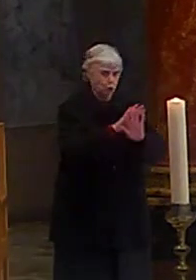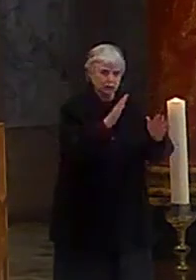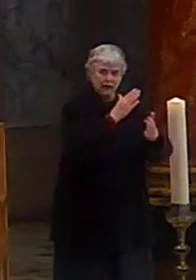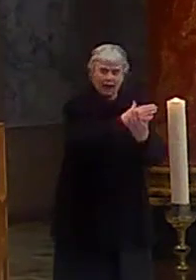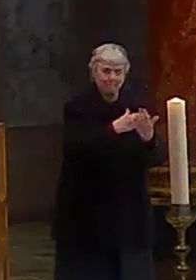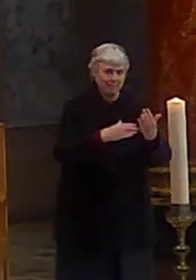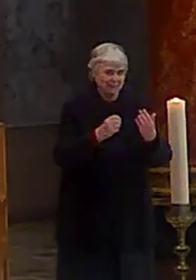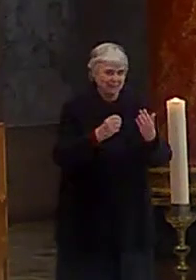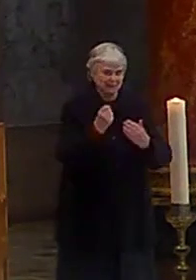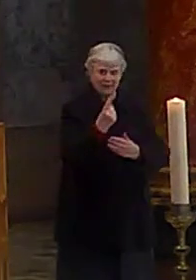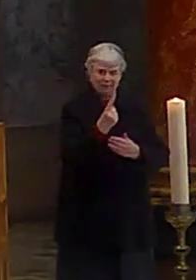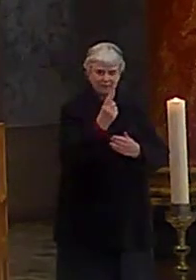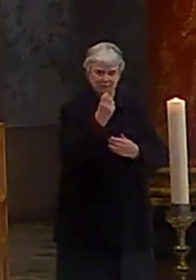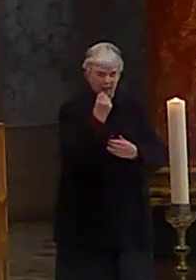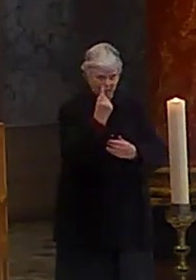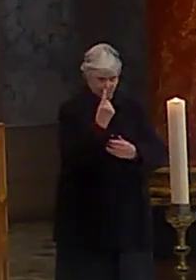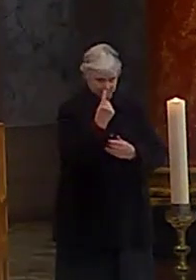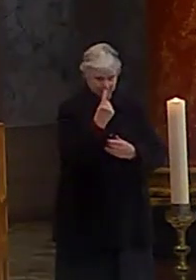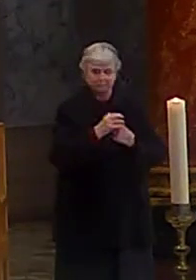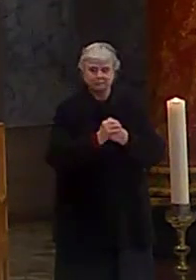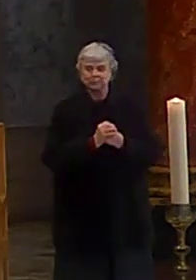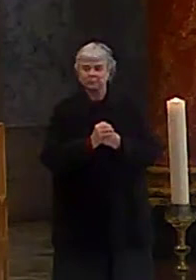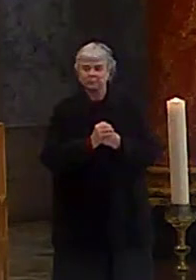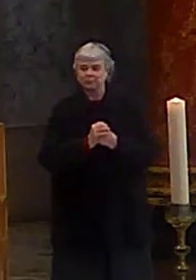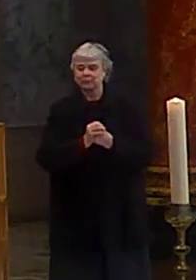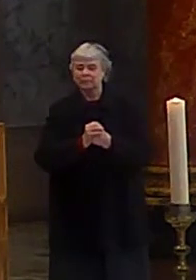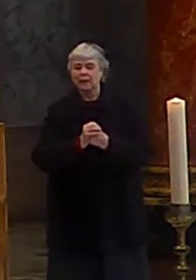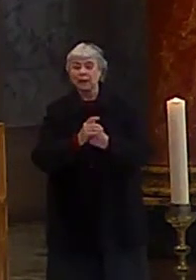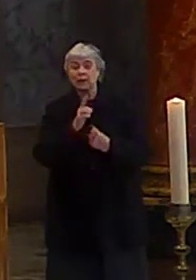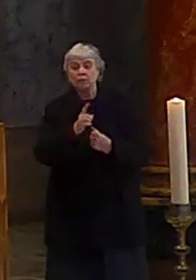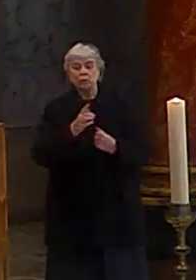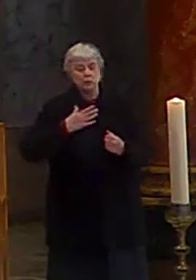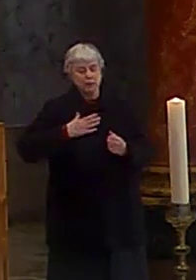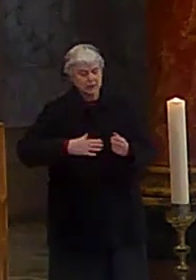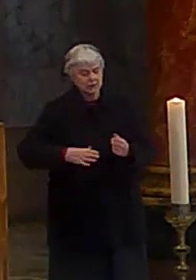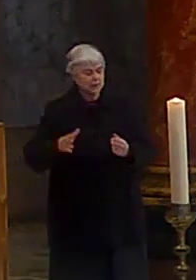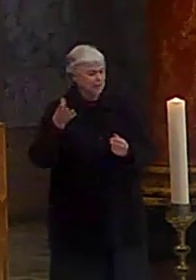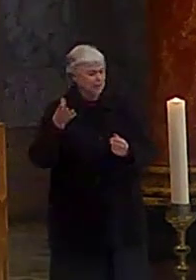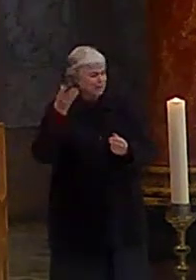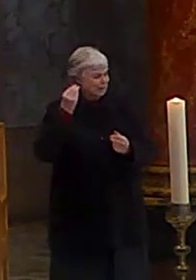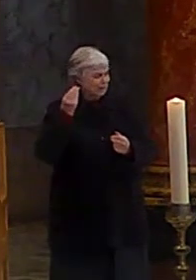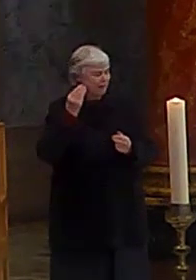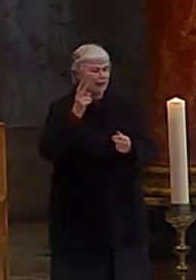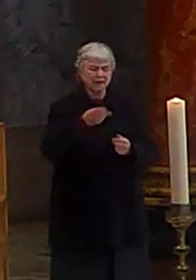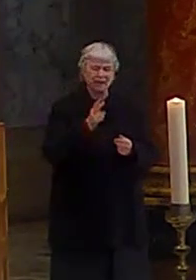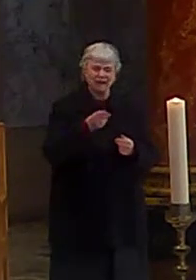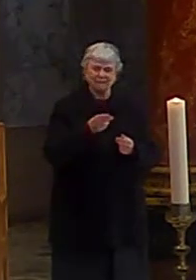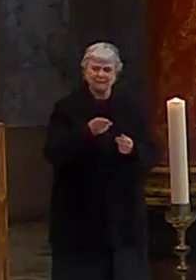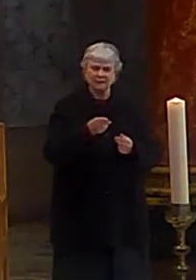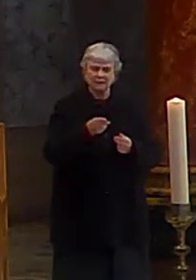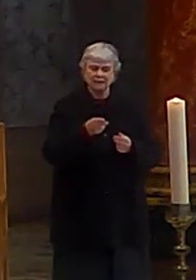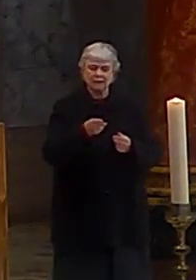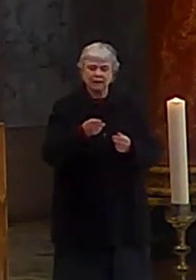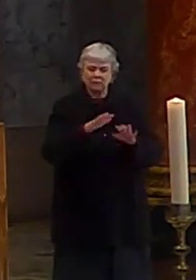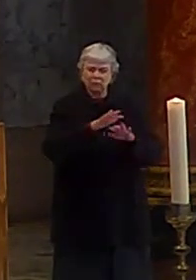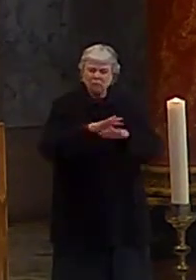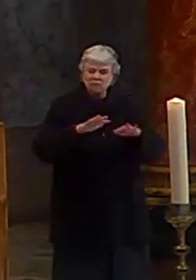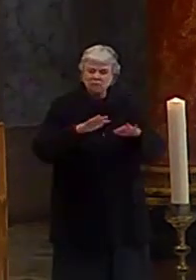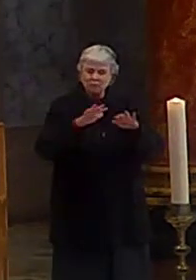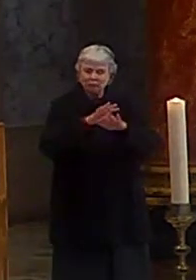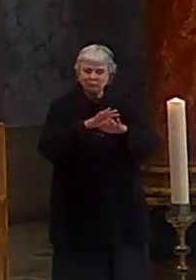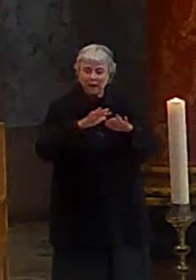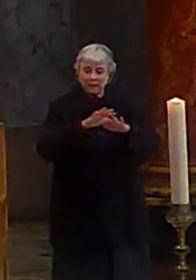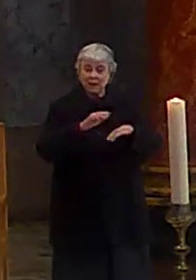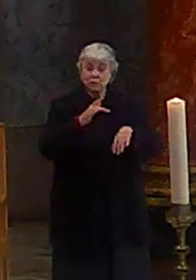okay if you need to hear that again and can't use the internet please get in touch